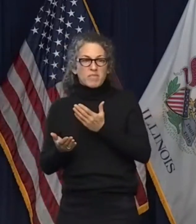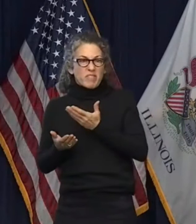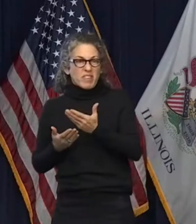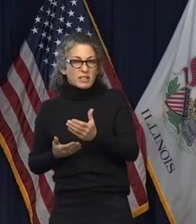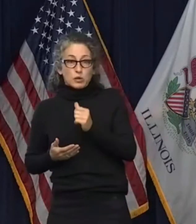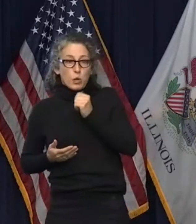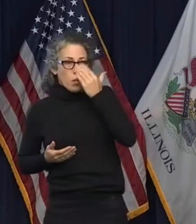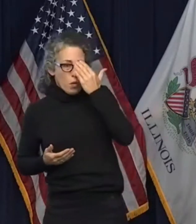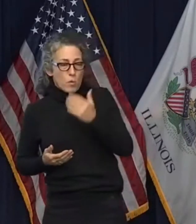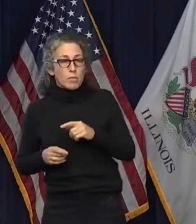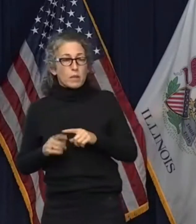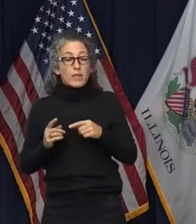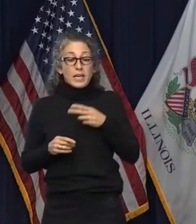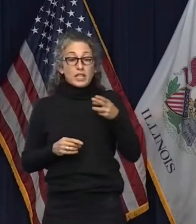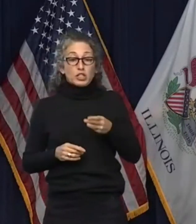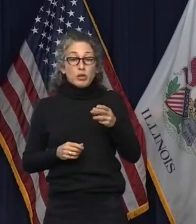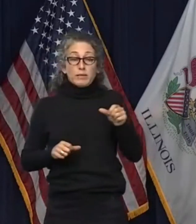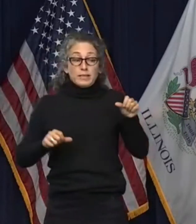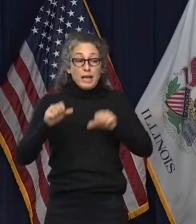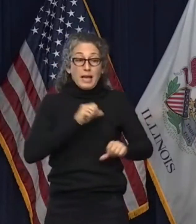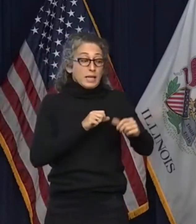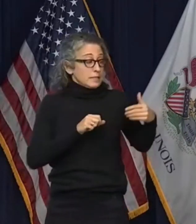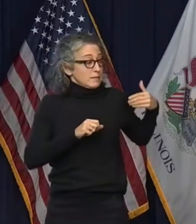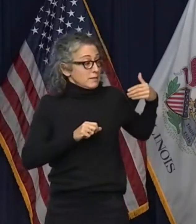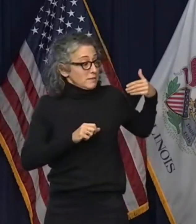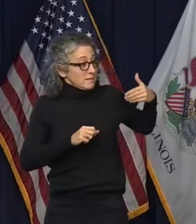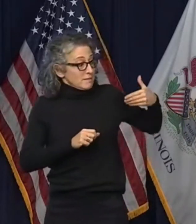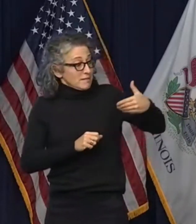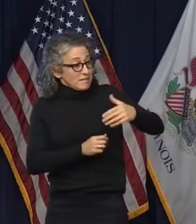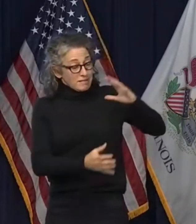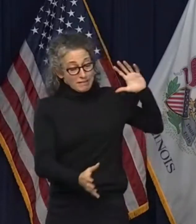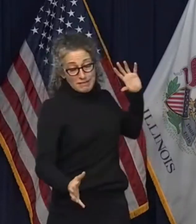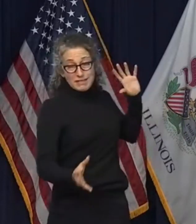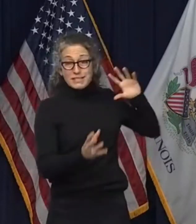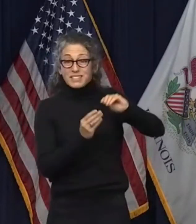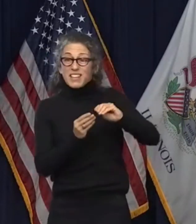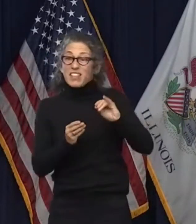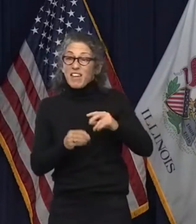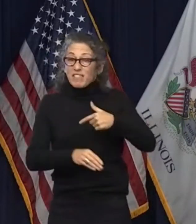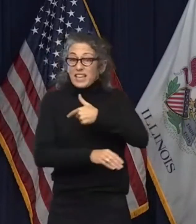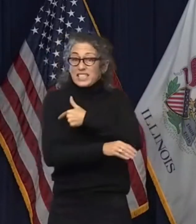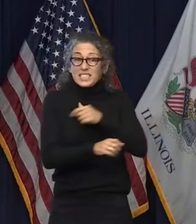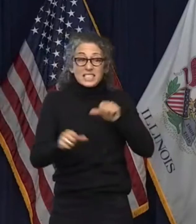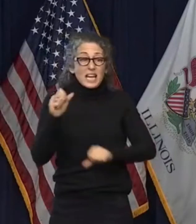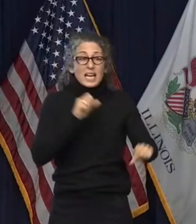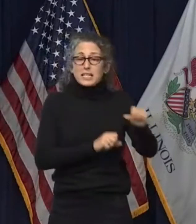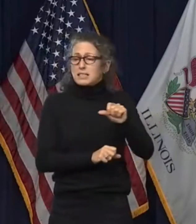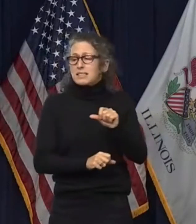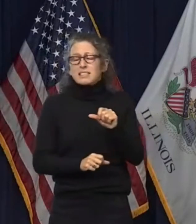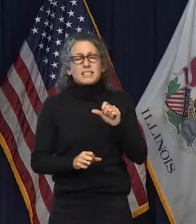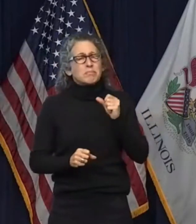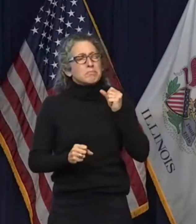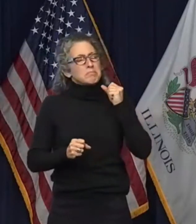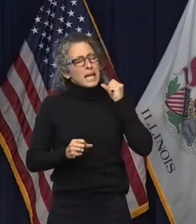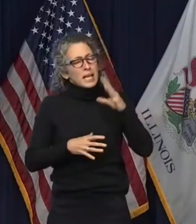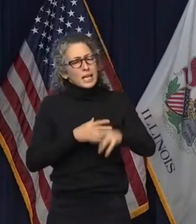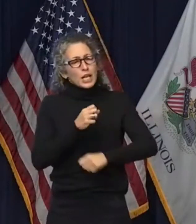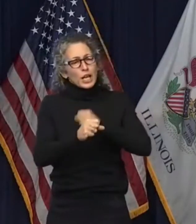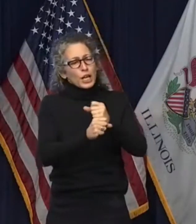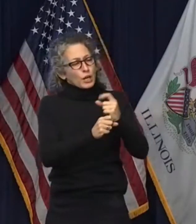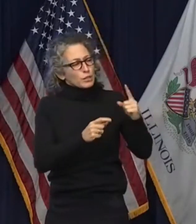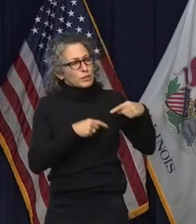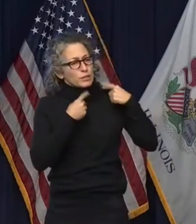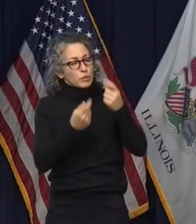the history of science of vaccine, the vaccine science, which is, decades and decades of information to be able